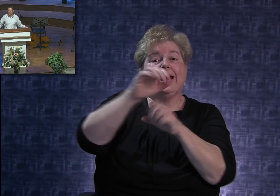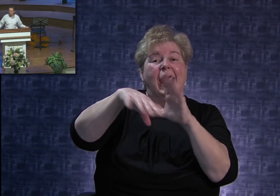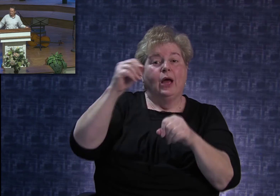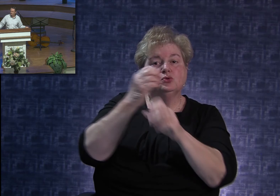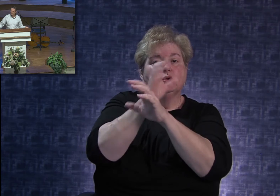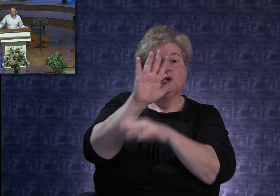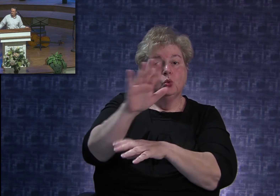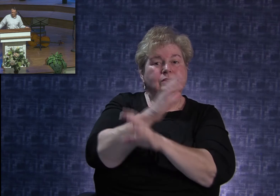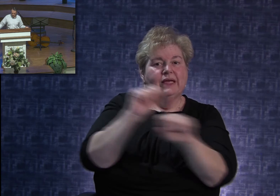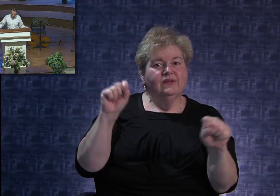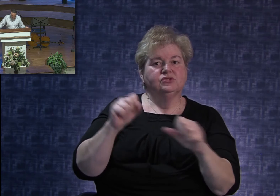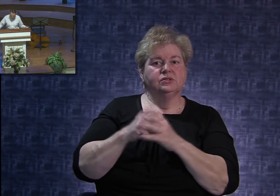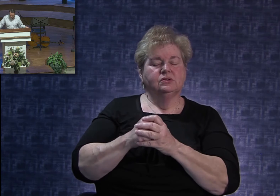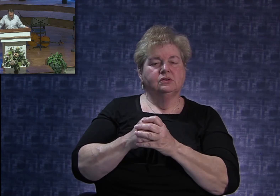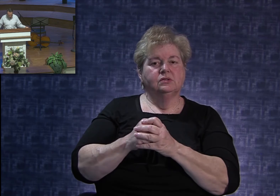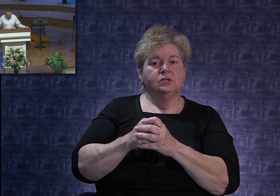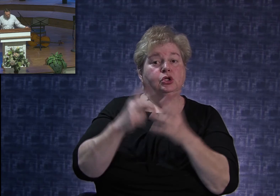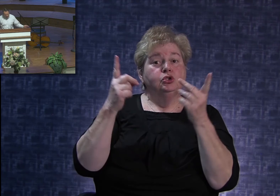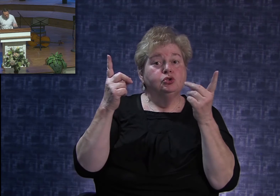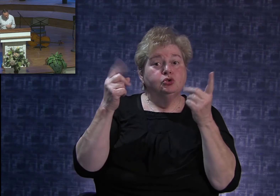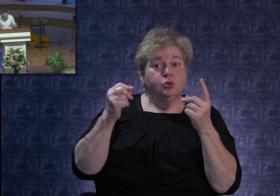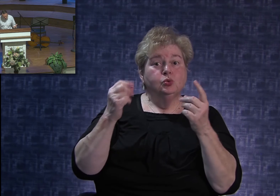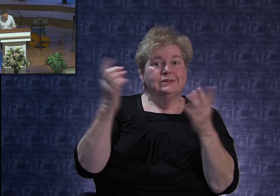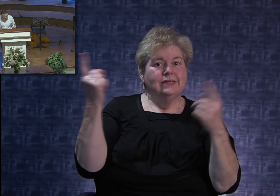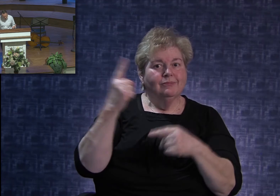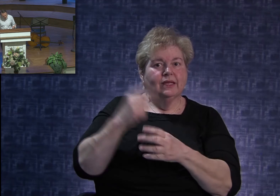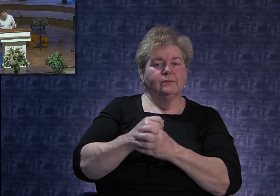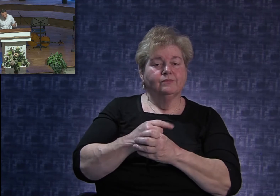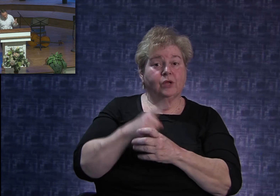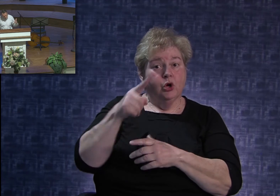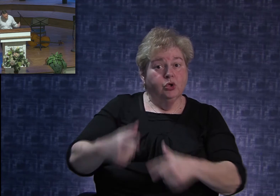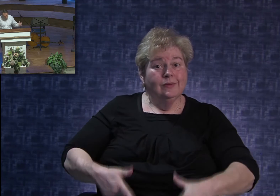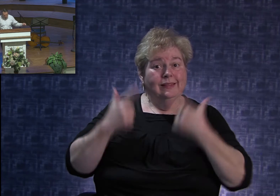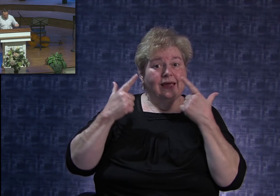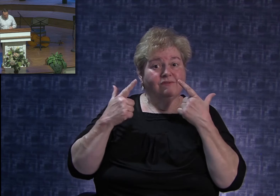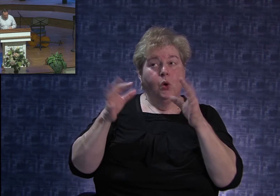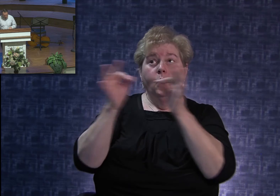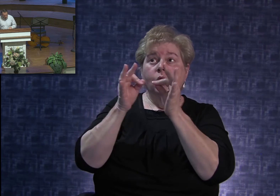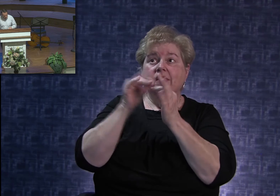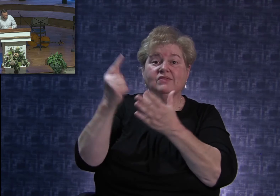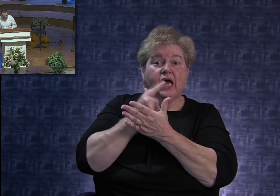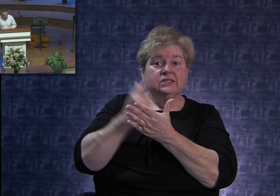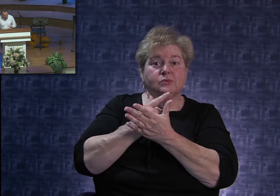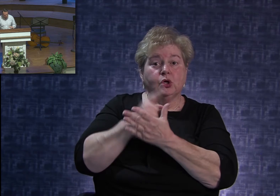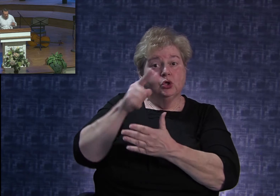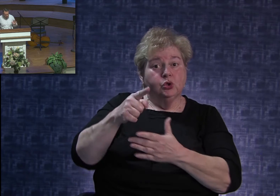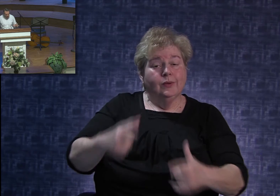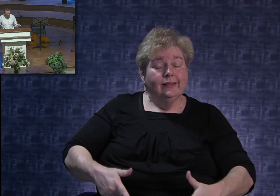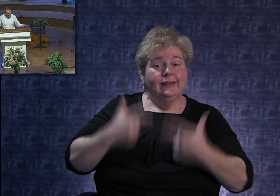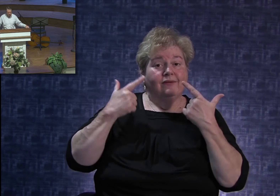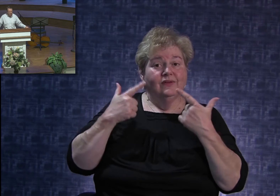salvation. Do something with it. Are you living a life that is worthy of the gospel? Are you living out